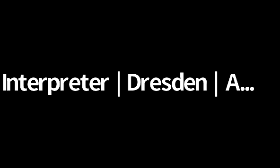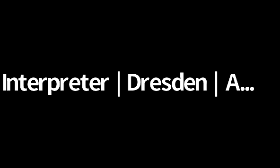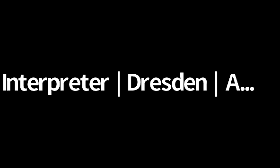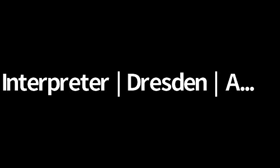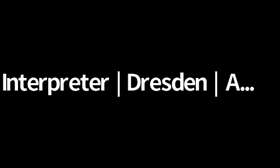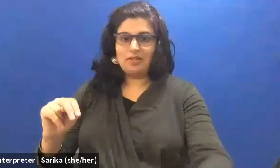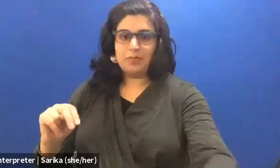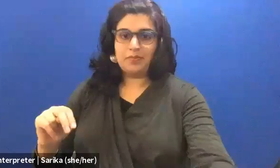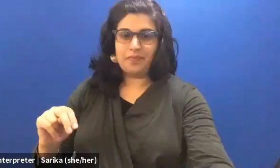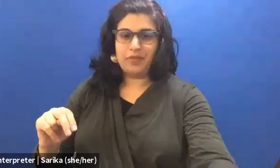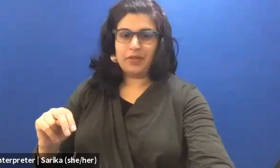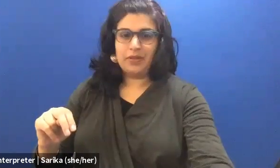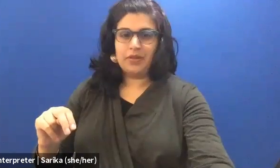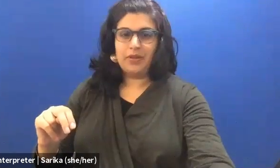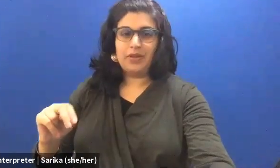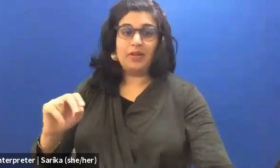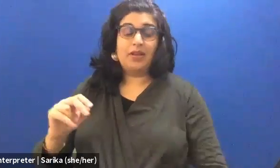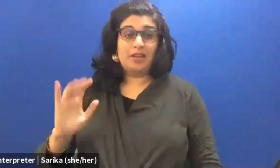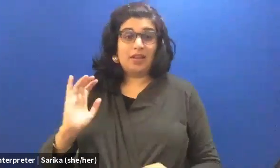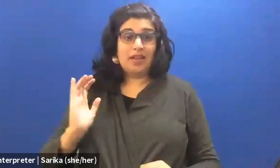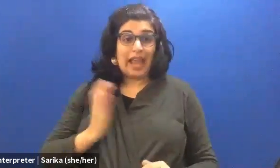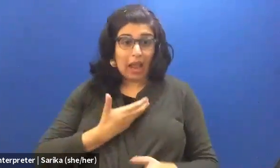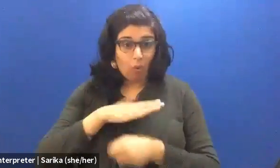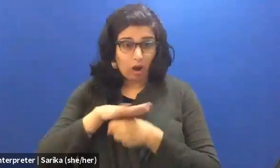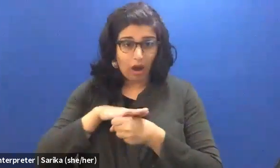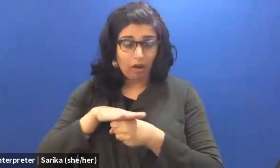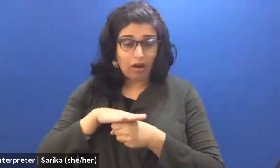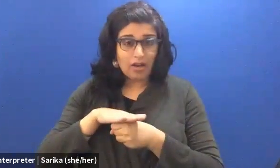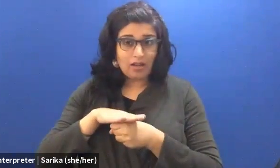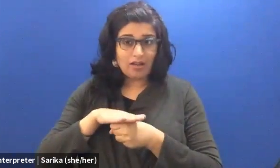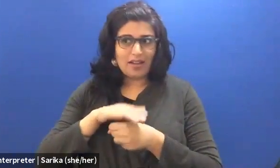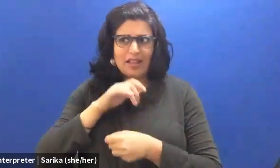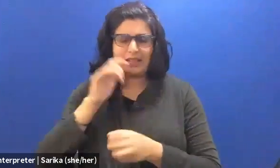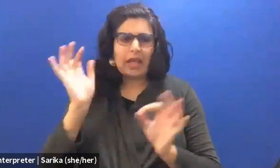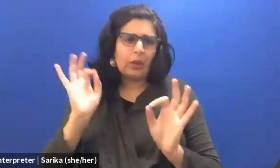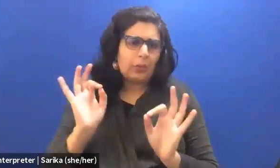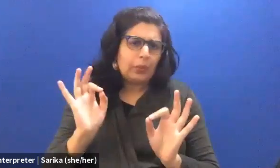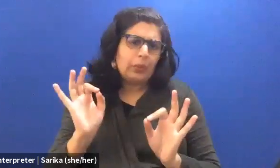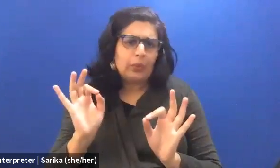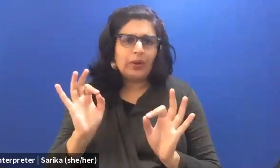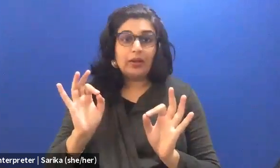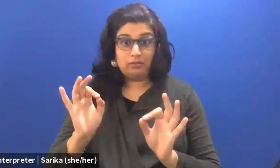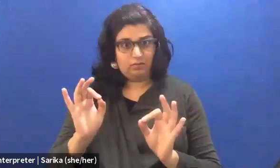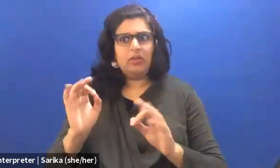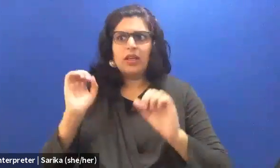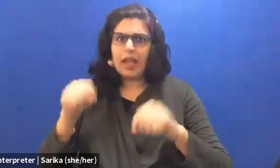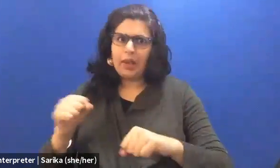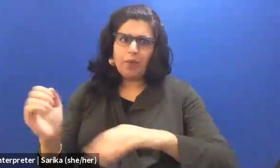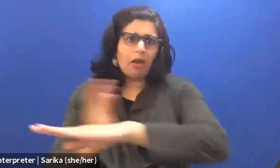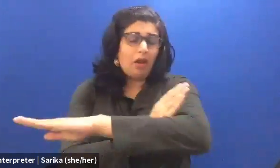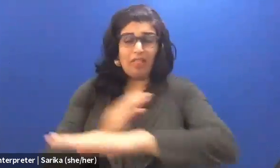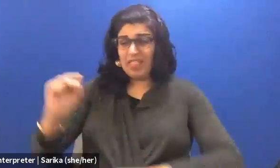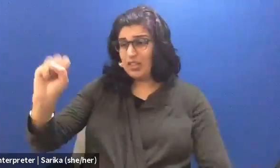here in our area, it's not a little thing, so it can be all of that kind of social